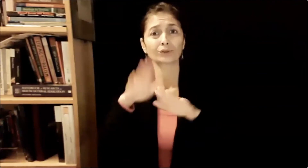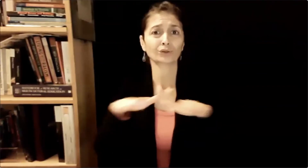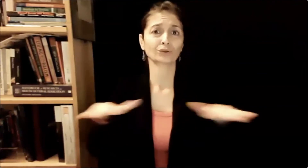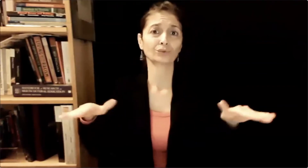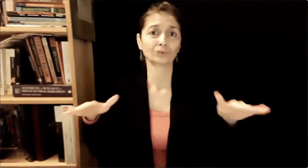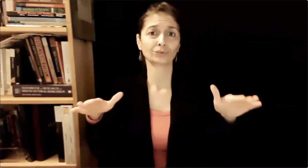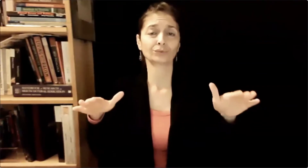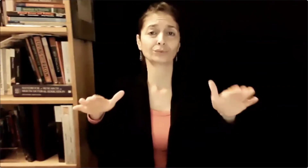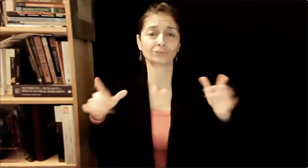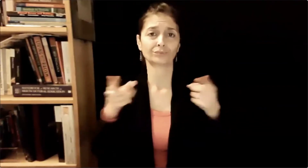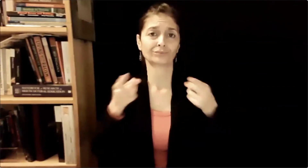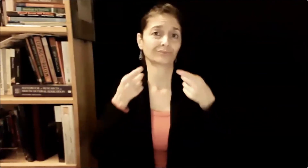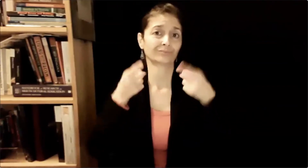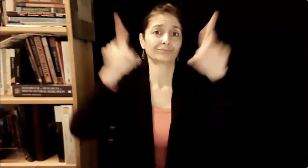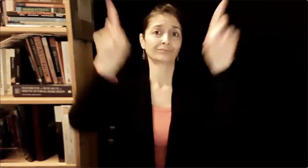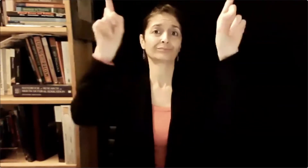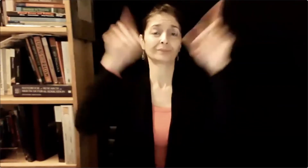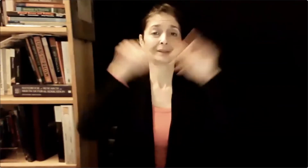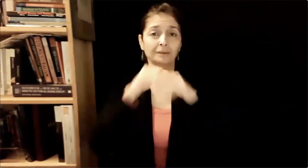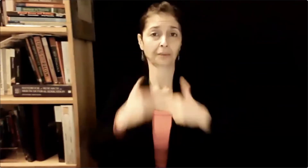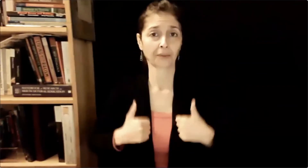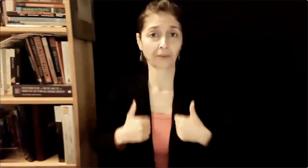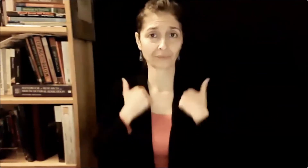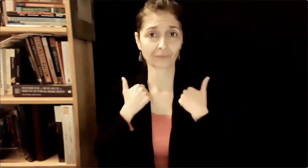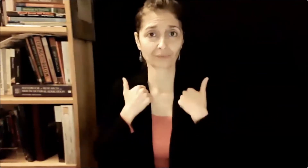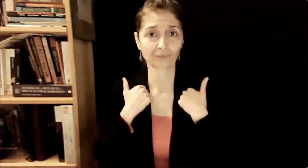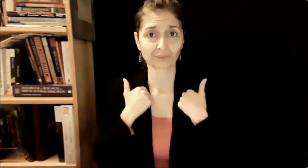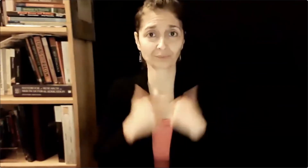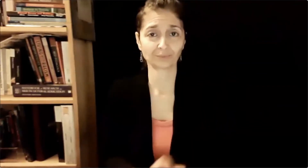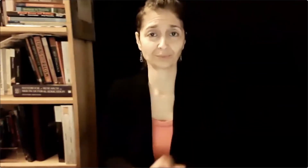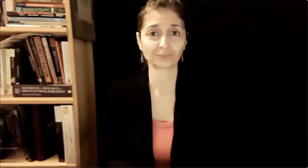help deaf children succeed in life.